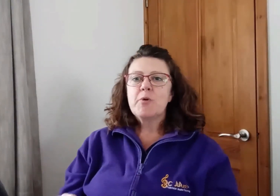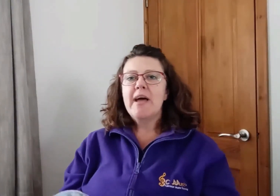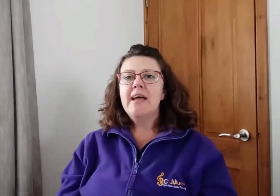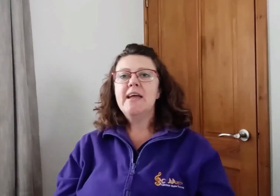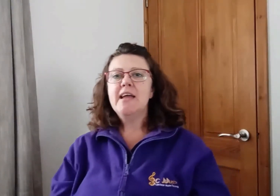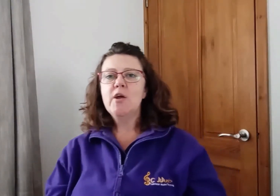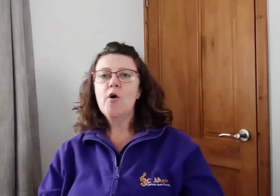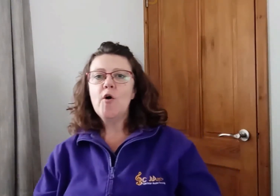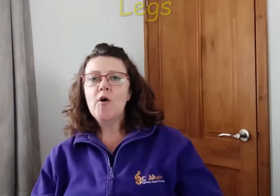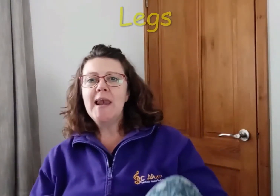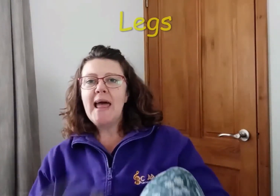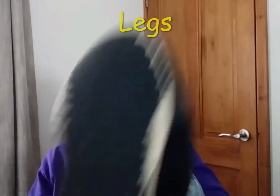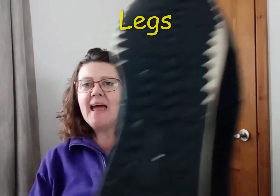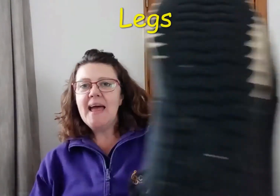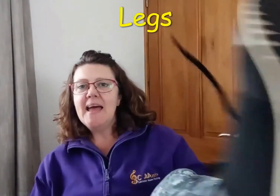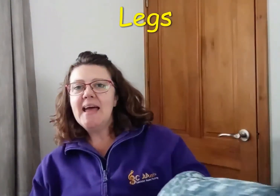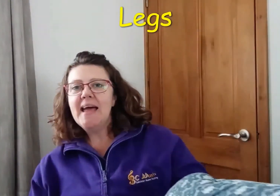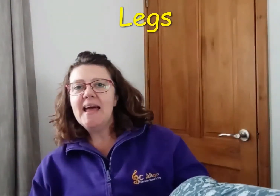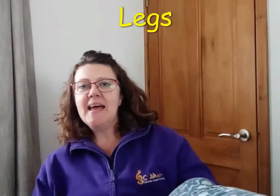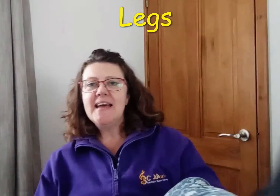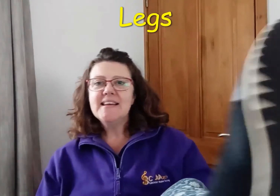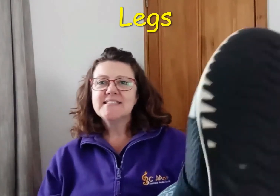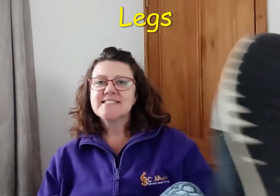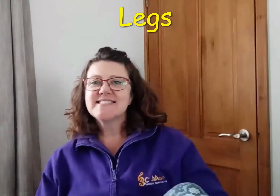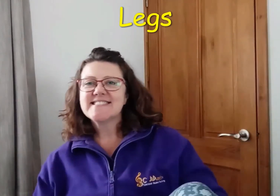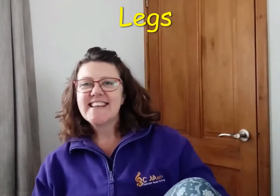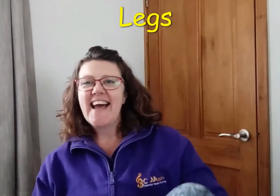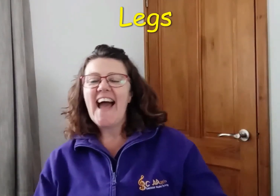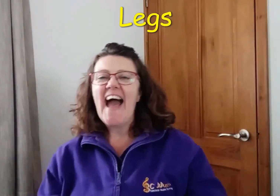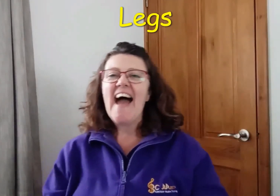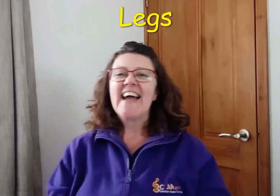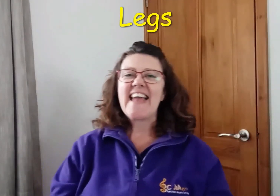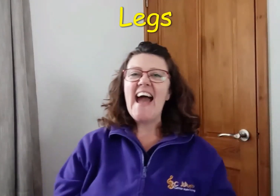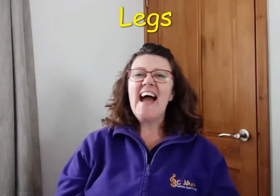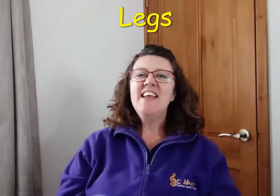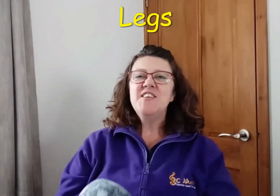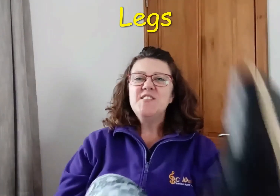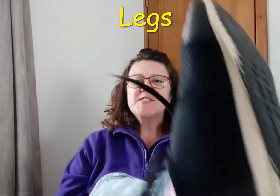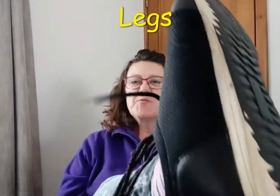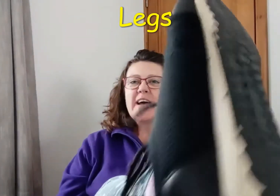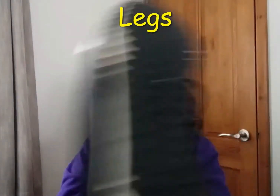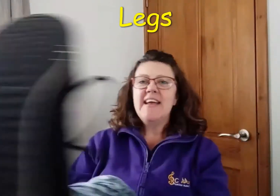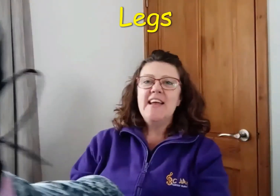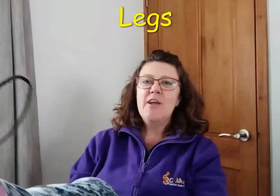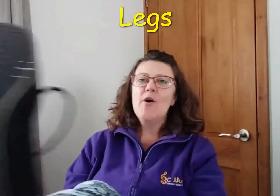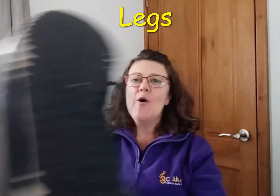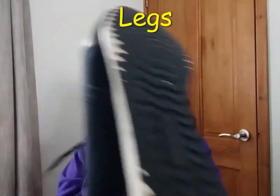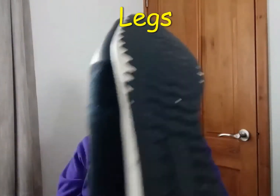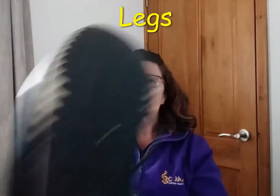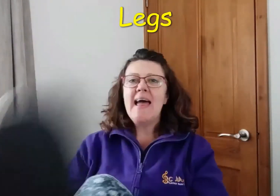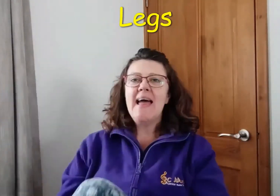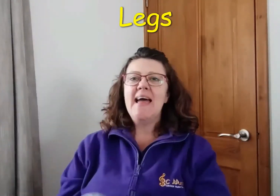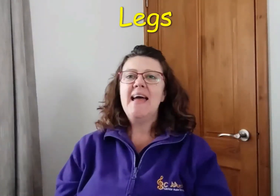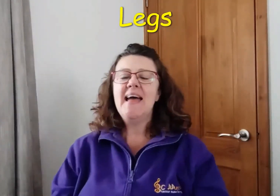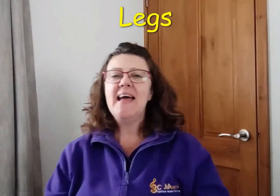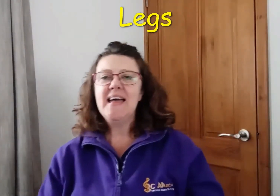sway your legs? Can you sway your